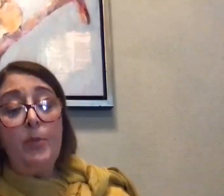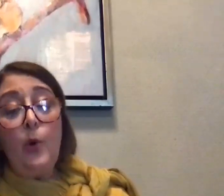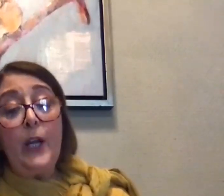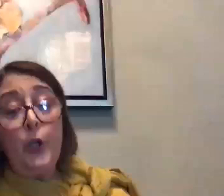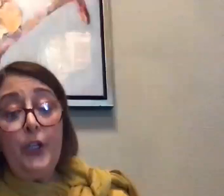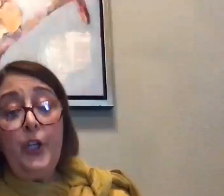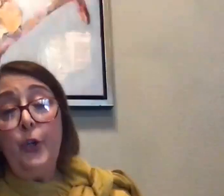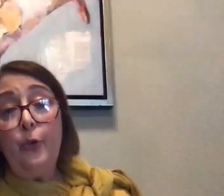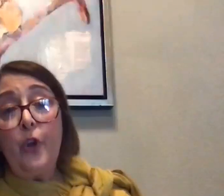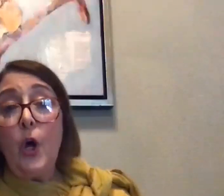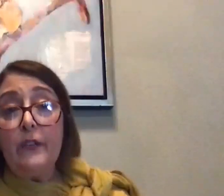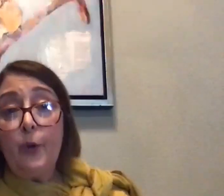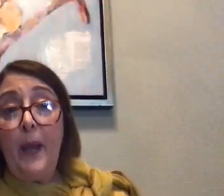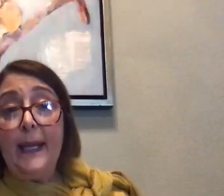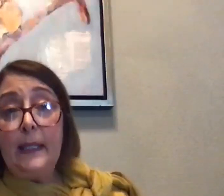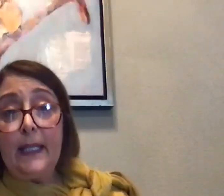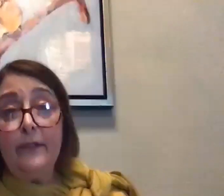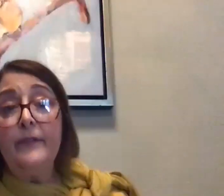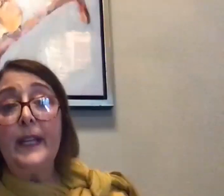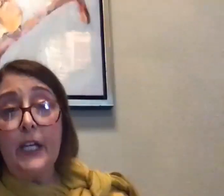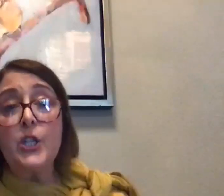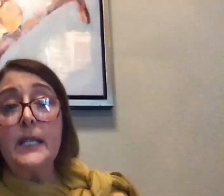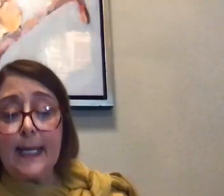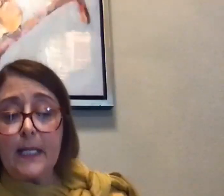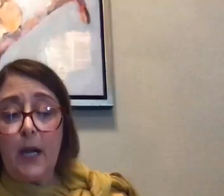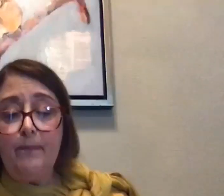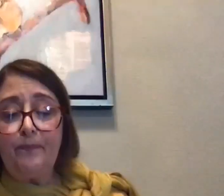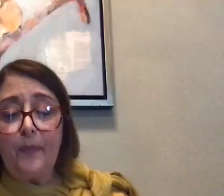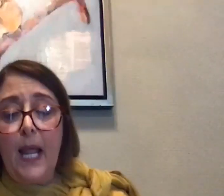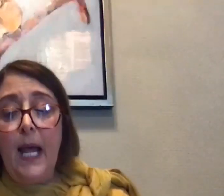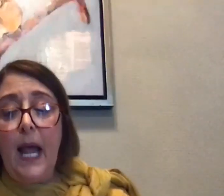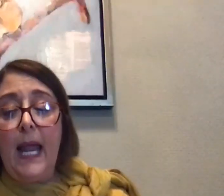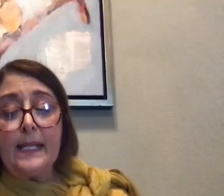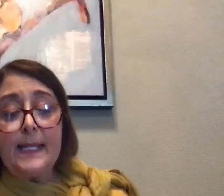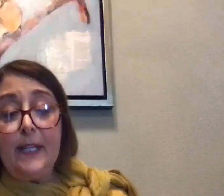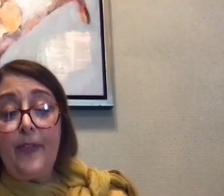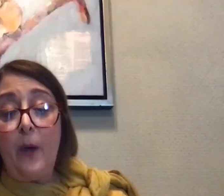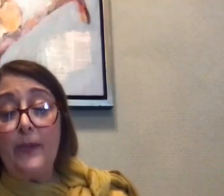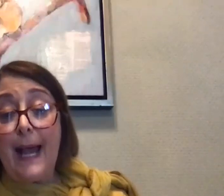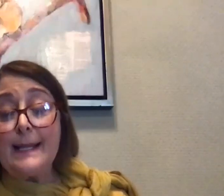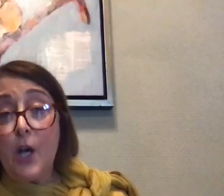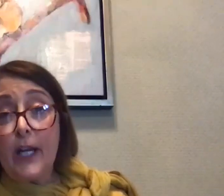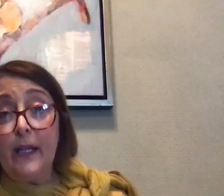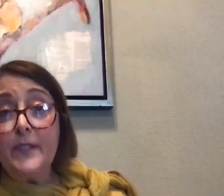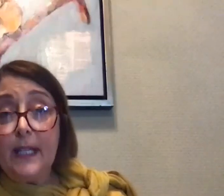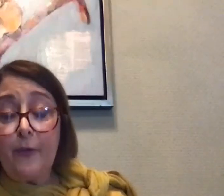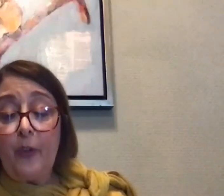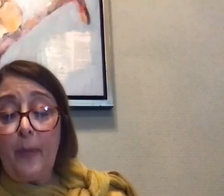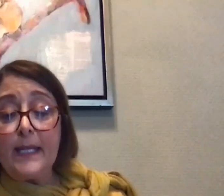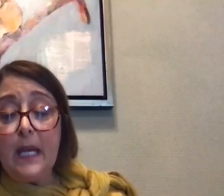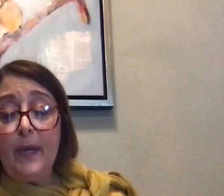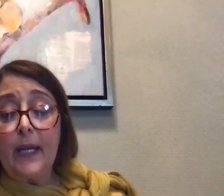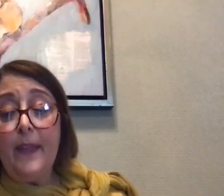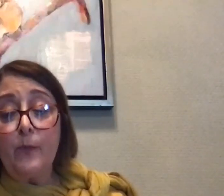The employee could use all of her paid leave, vacation and sick time, and see if that would last long enough to get through